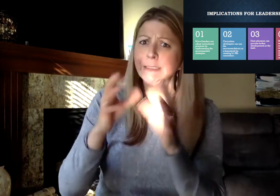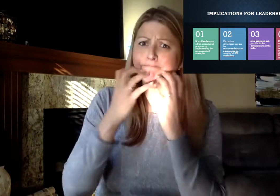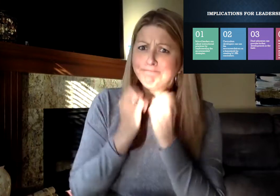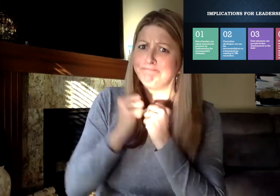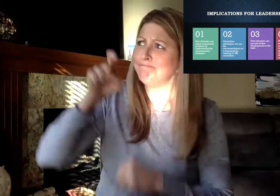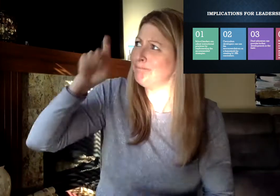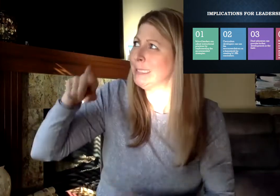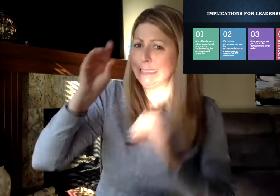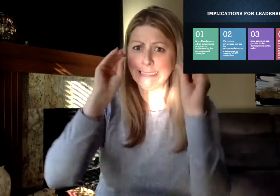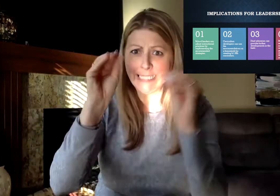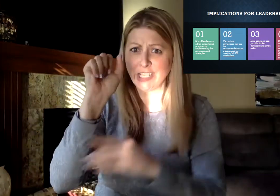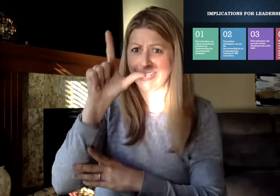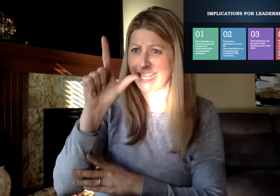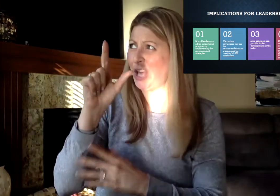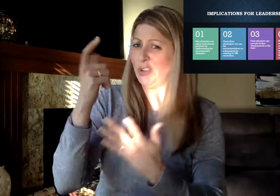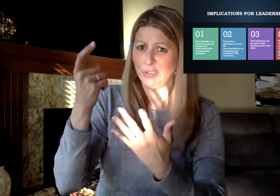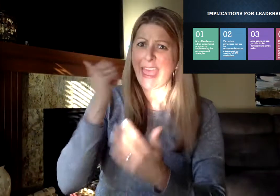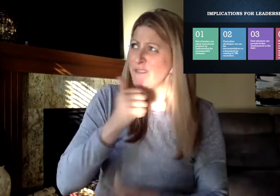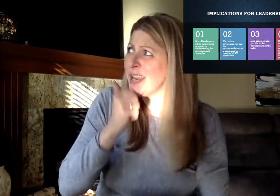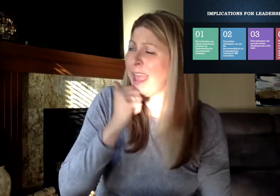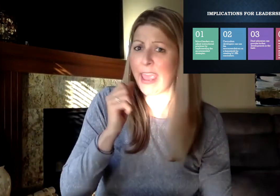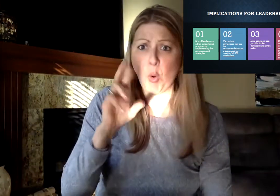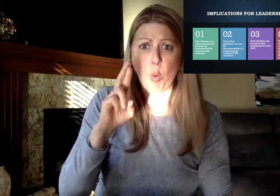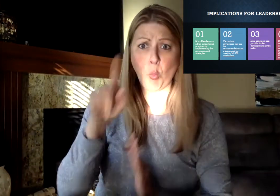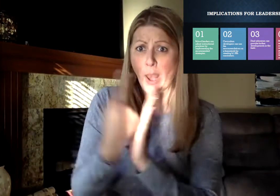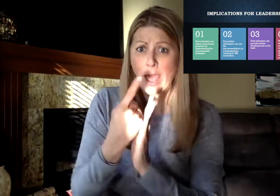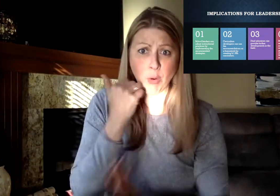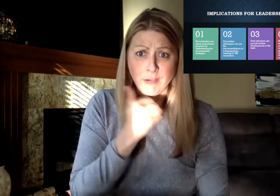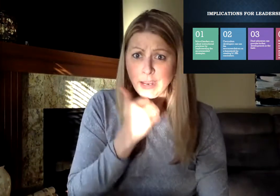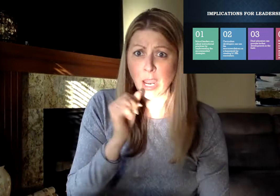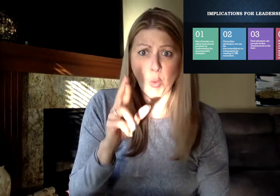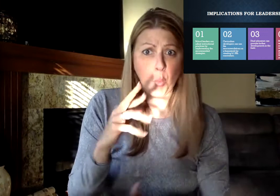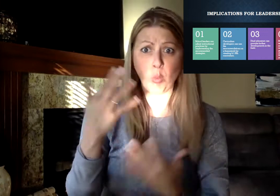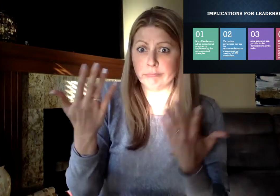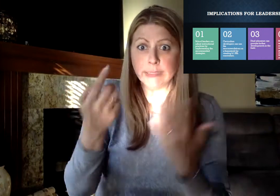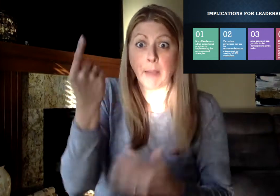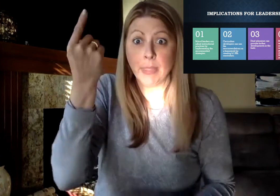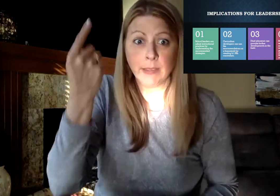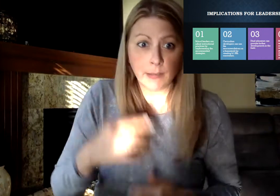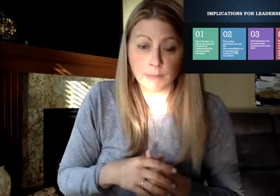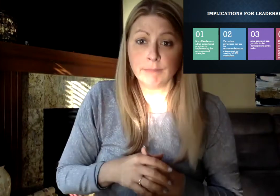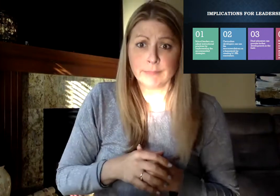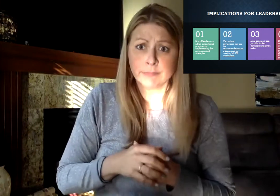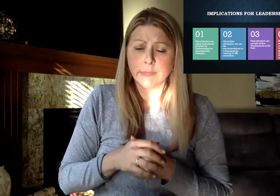look, ASL is important. We must teach deaf kids ASL every day, an hour every day, or something like